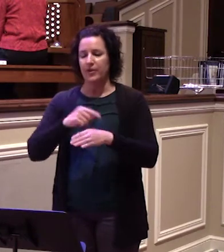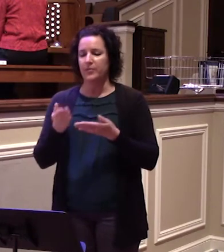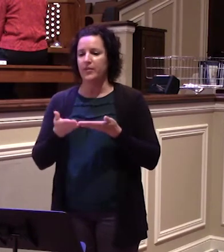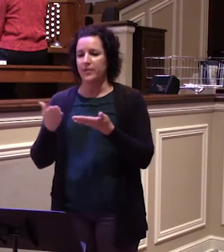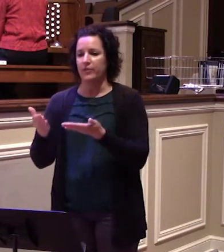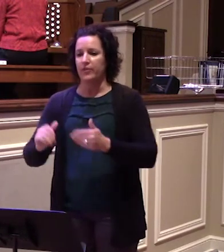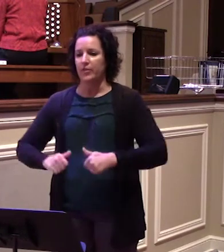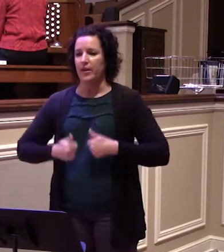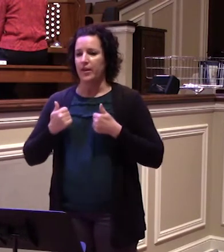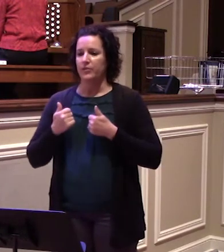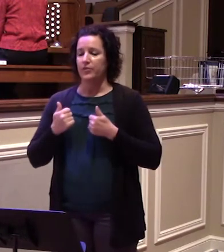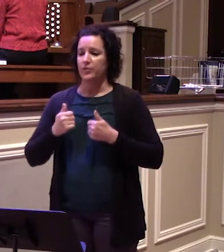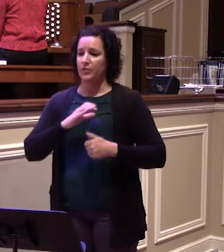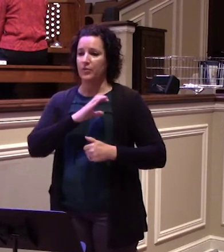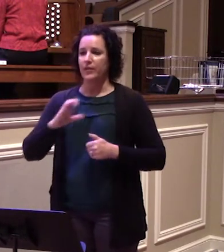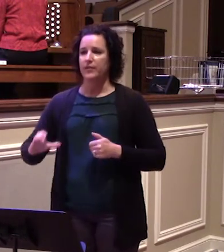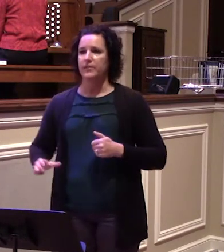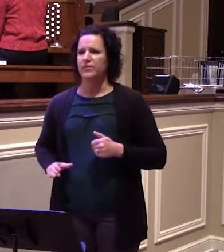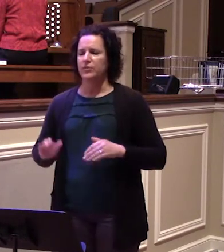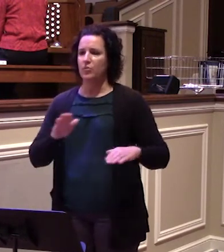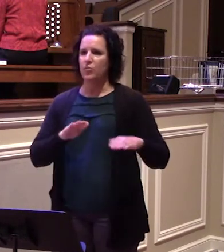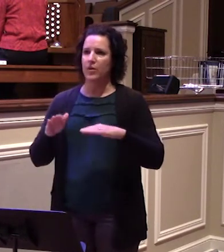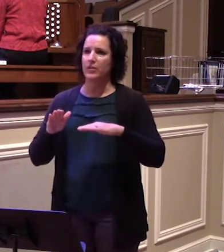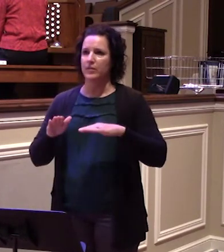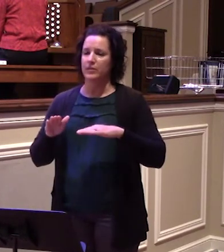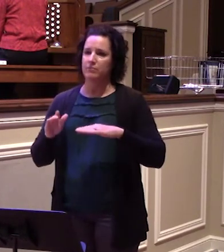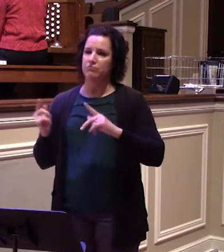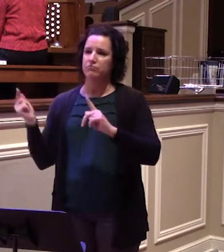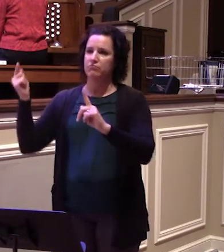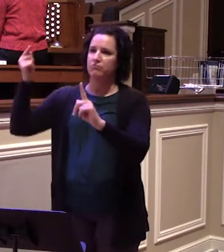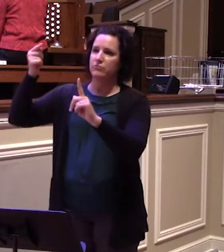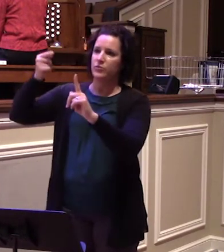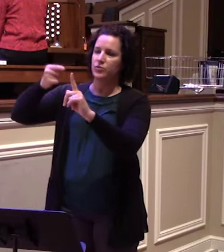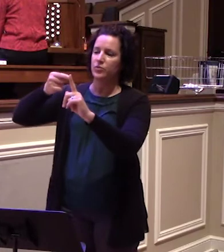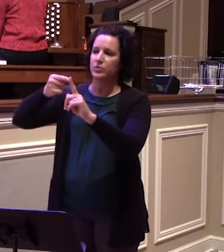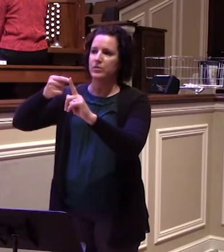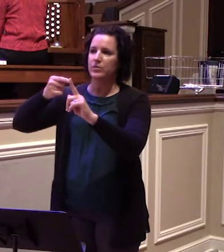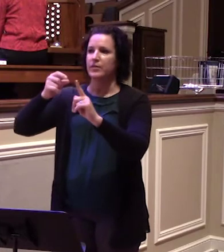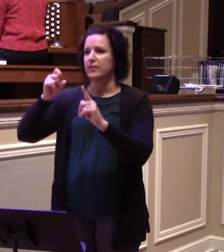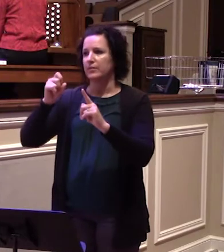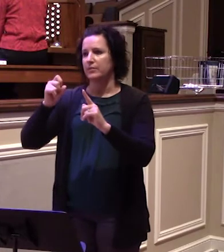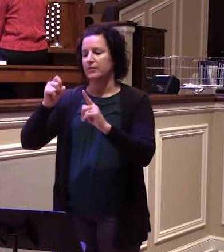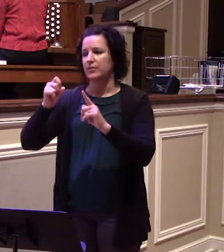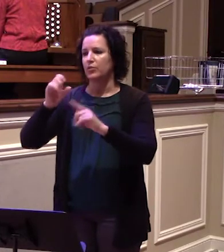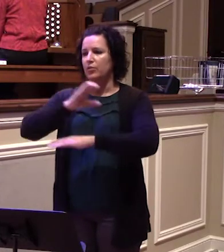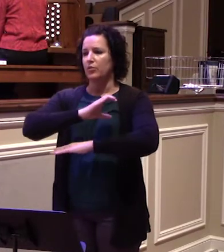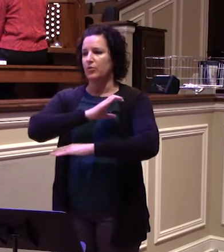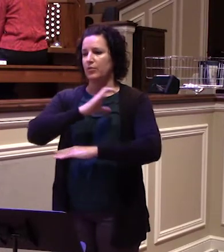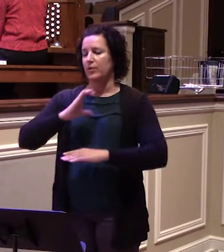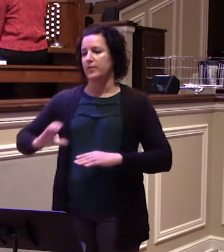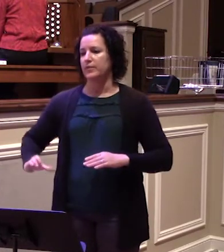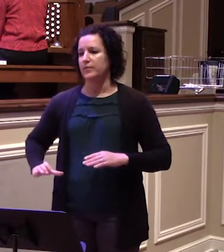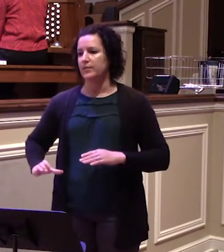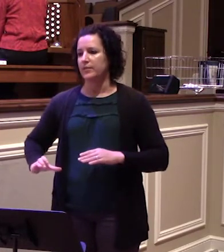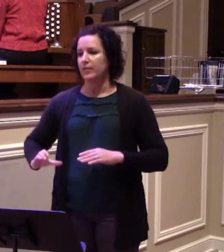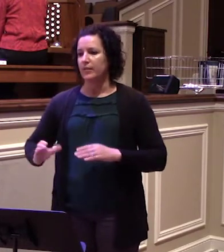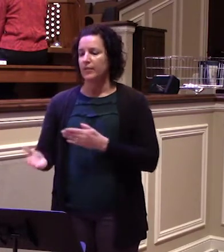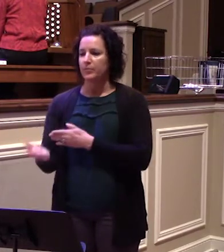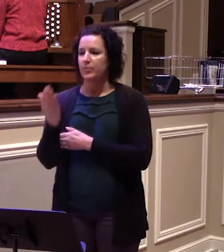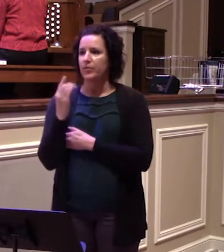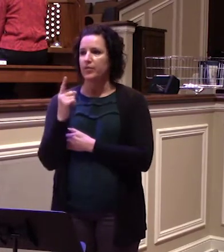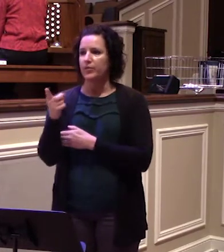To walk towards this sign of God than this morning. And so this morning, if you want to